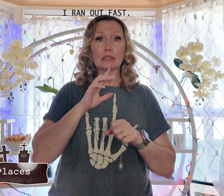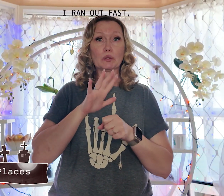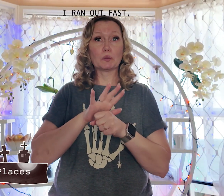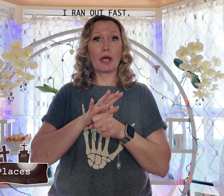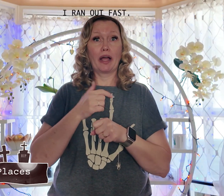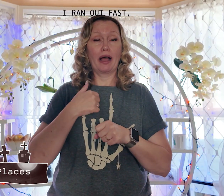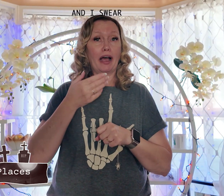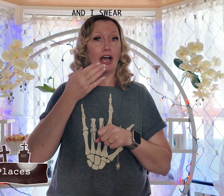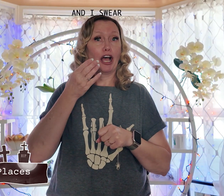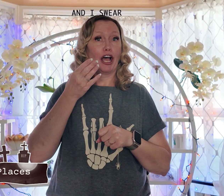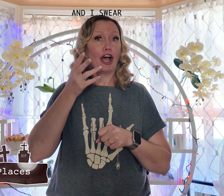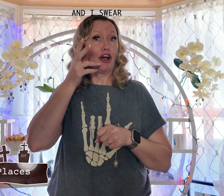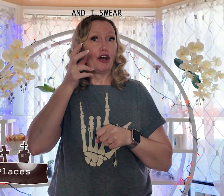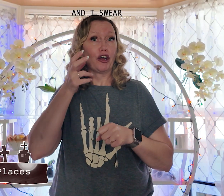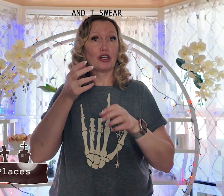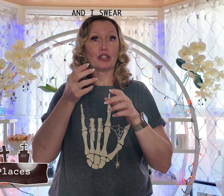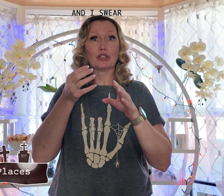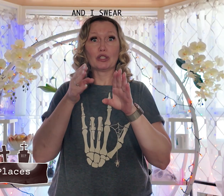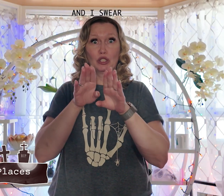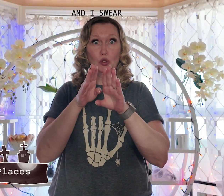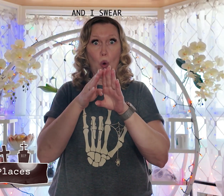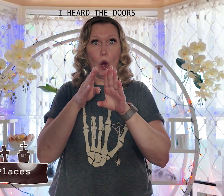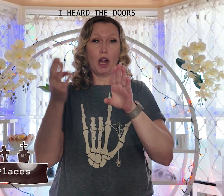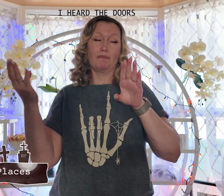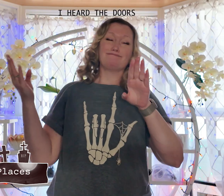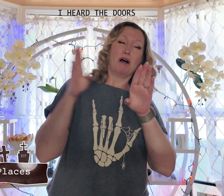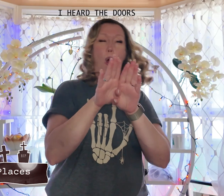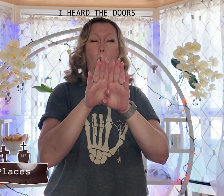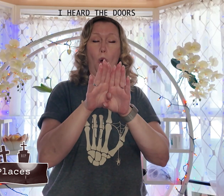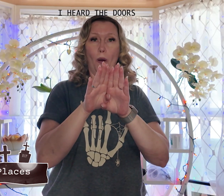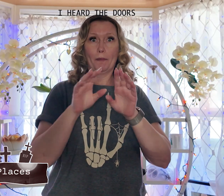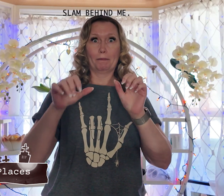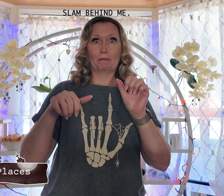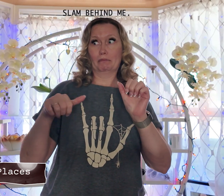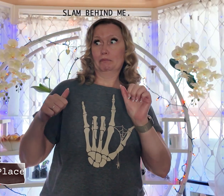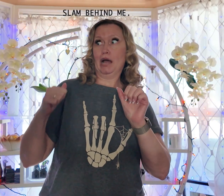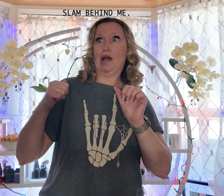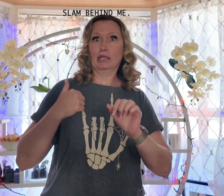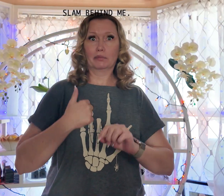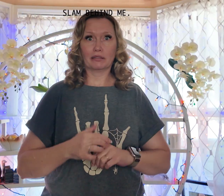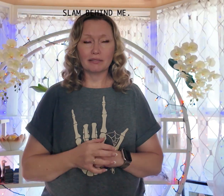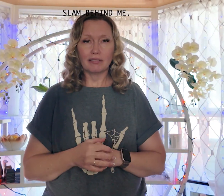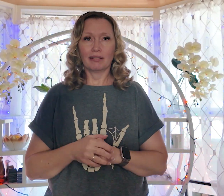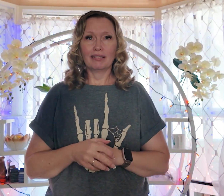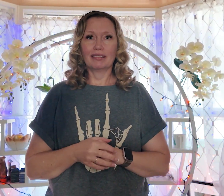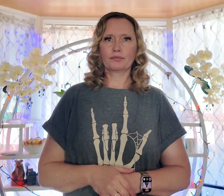fast, and I swear I heard the door slam behind me.